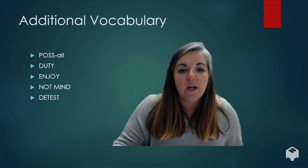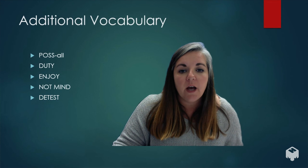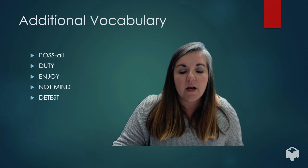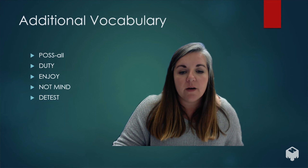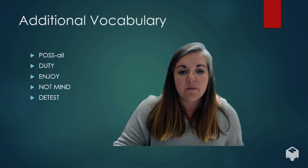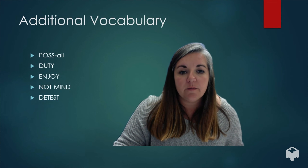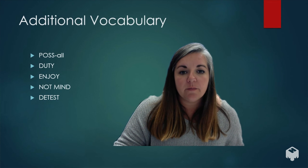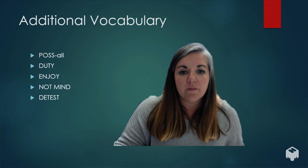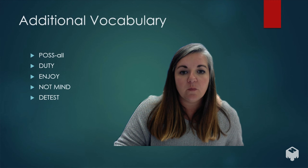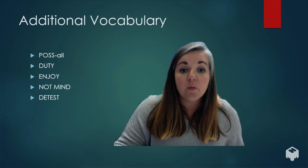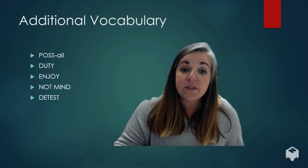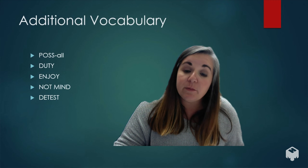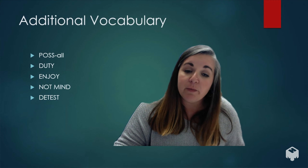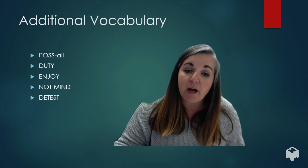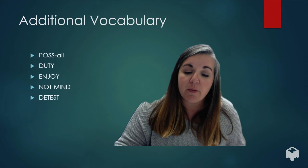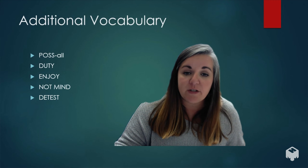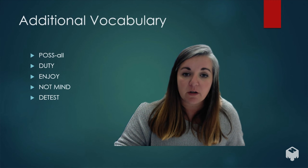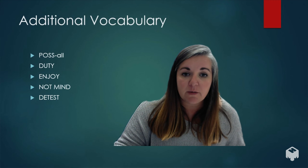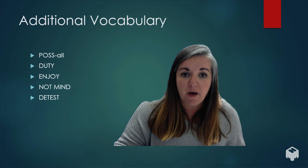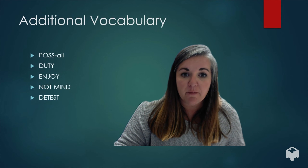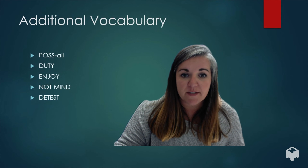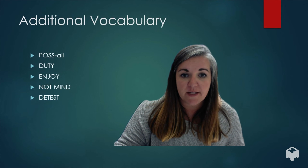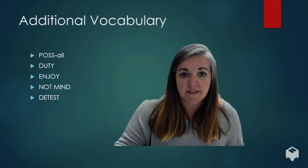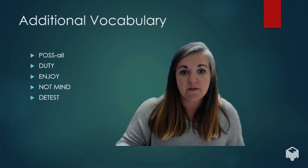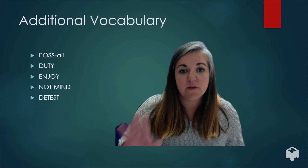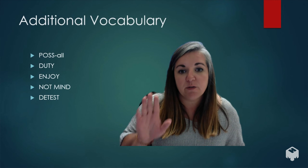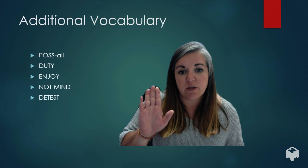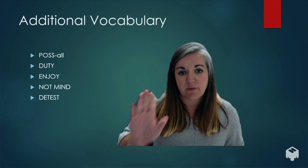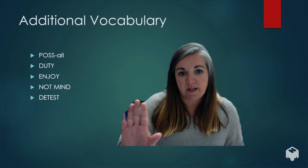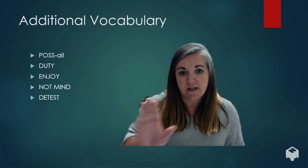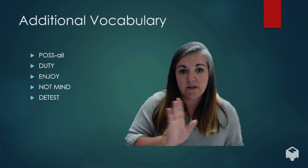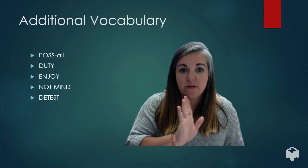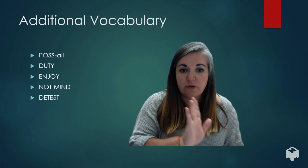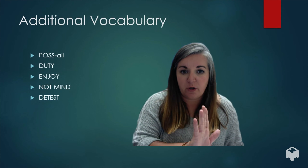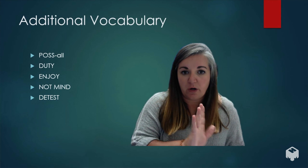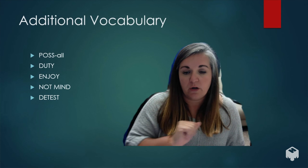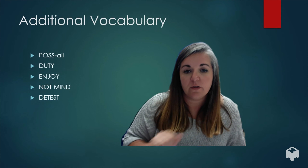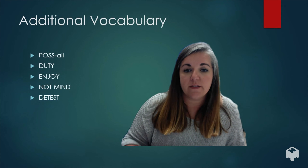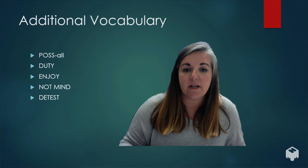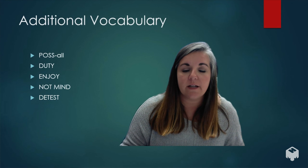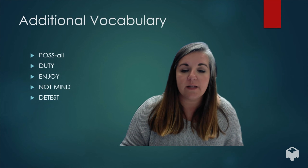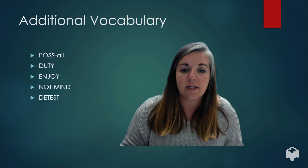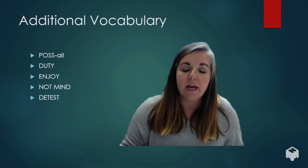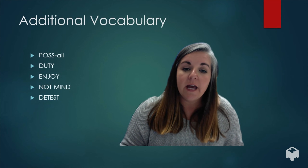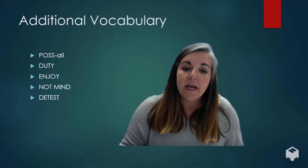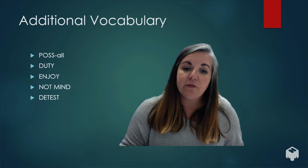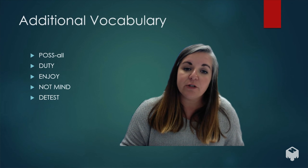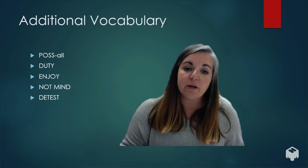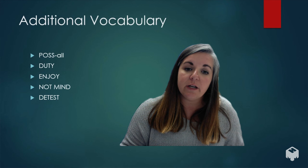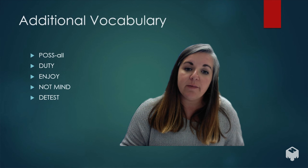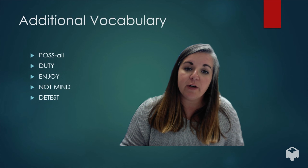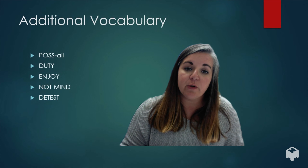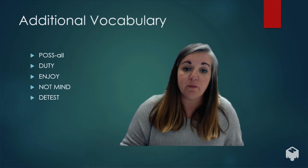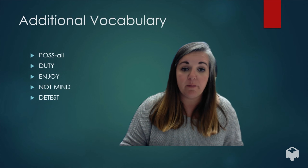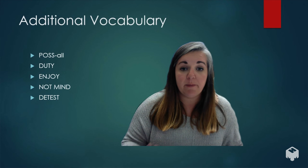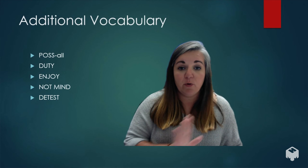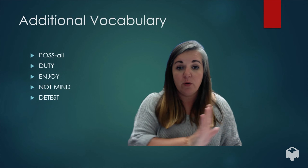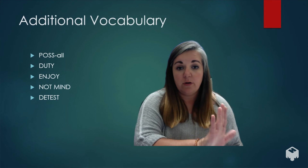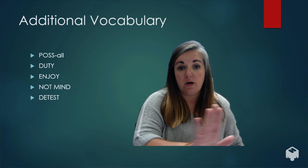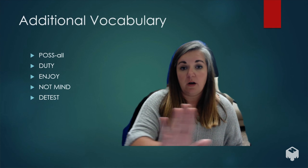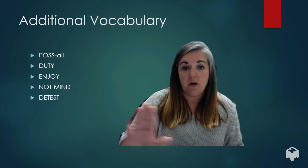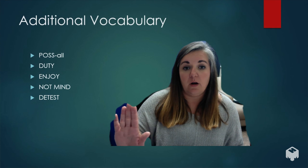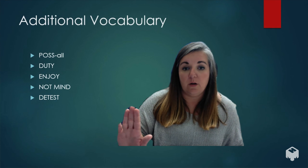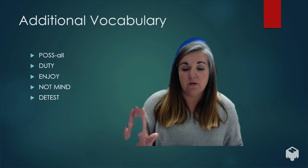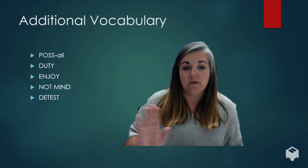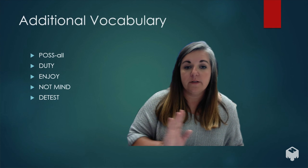you. You remember how we talked about possessives? We talked about his or hers, that kind of thing. If we're talking about a group of